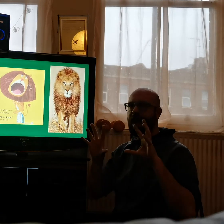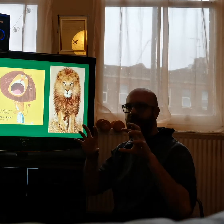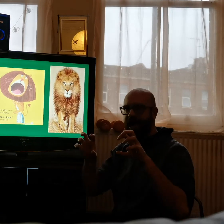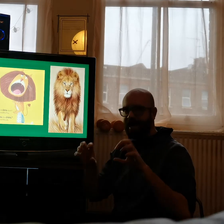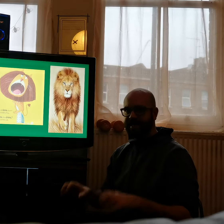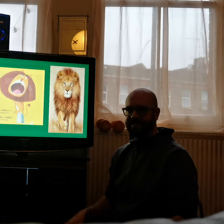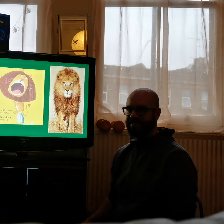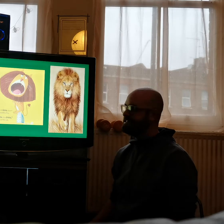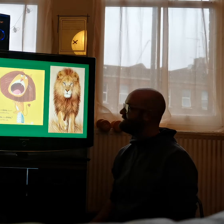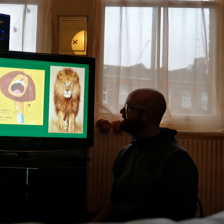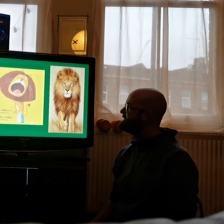Lion.